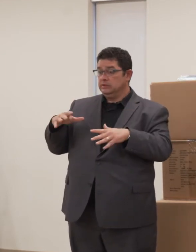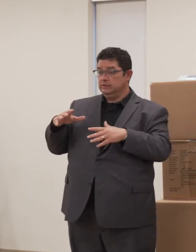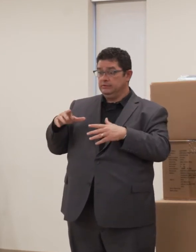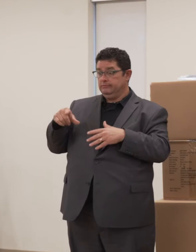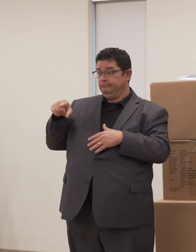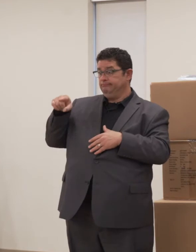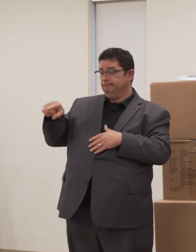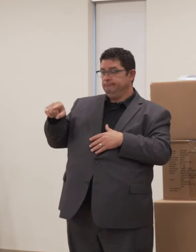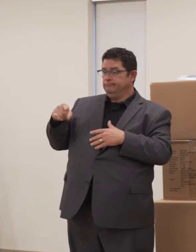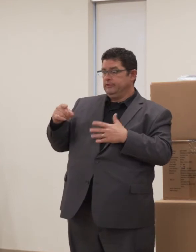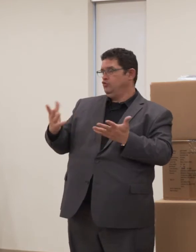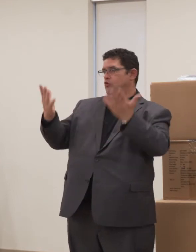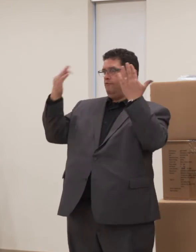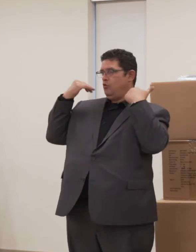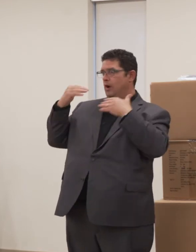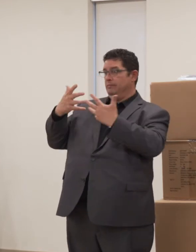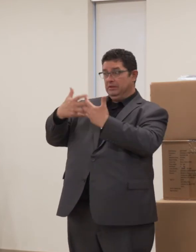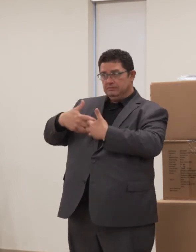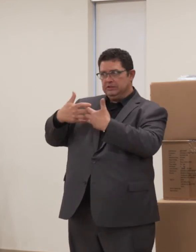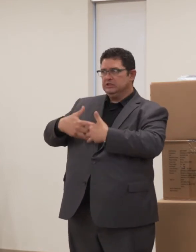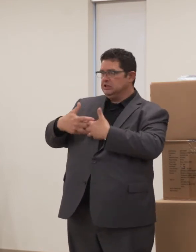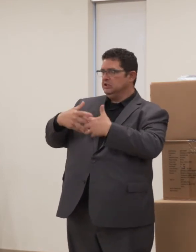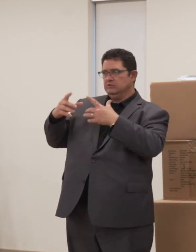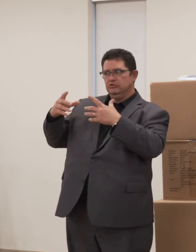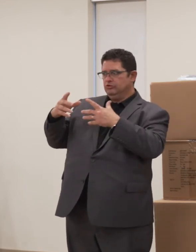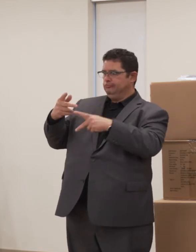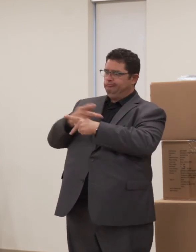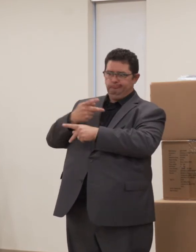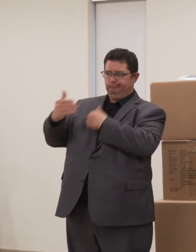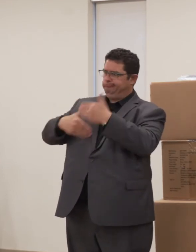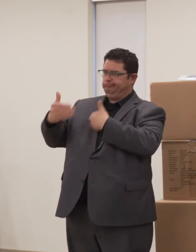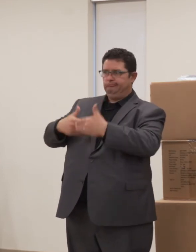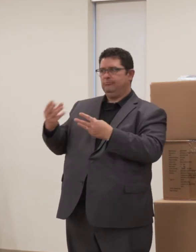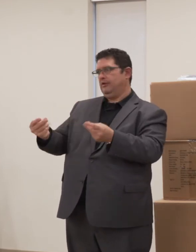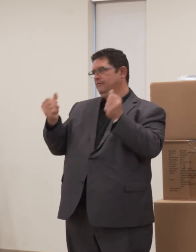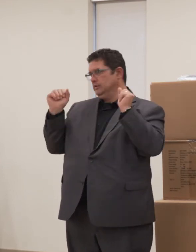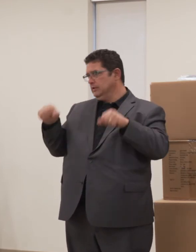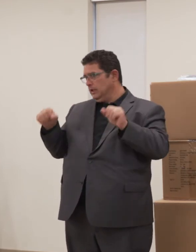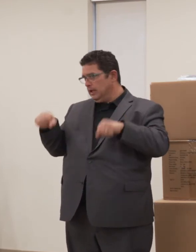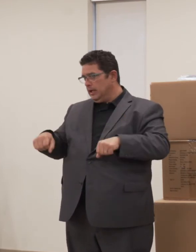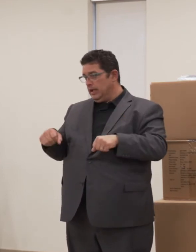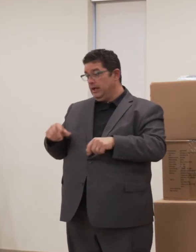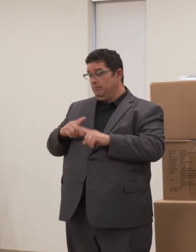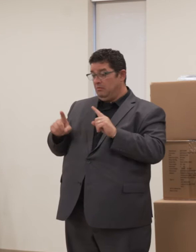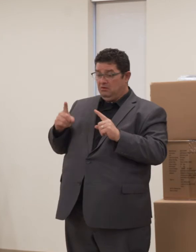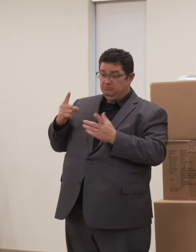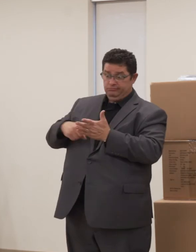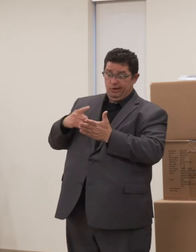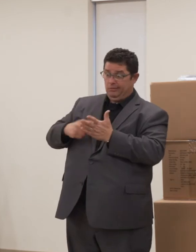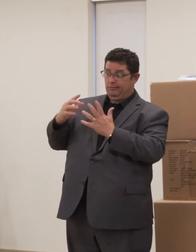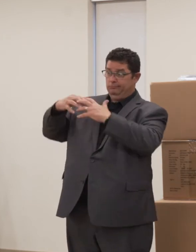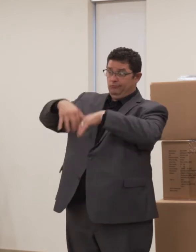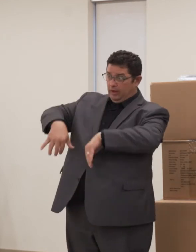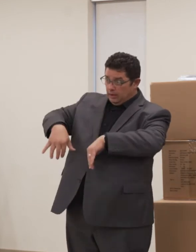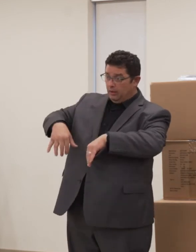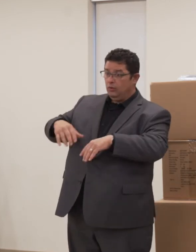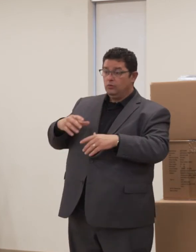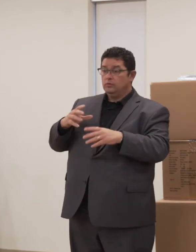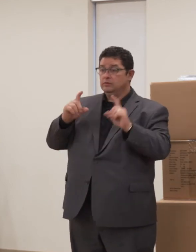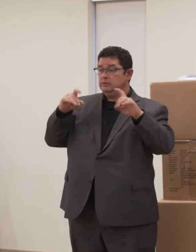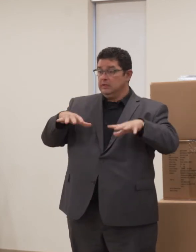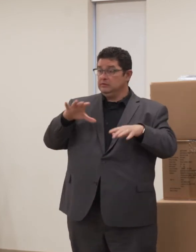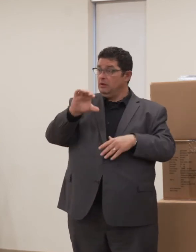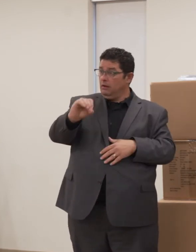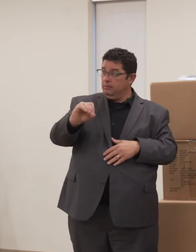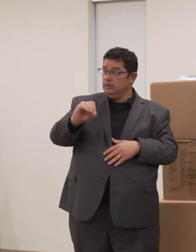The machines are going as fast as they can. They do break down, and the testing companies are